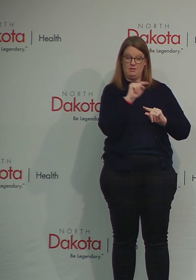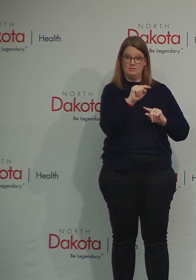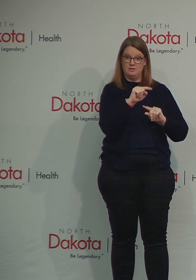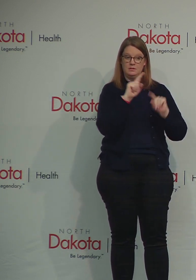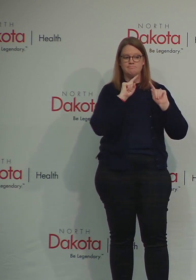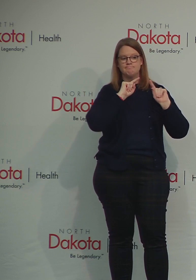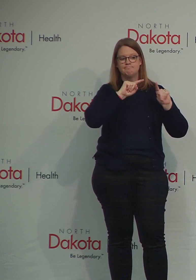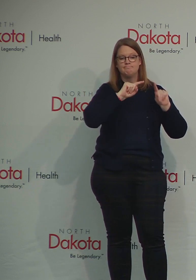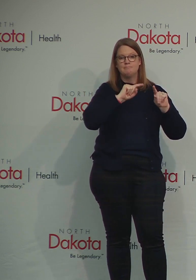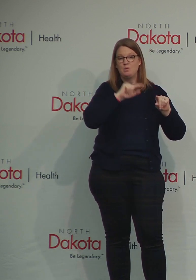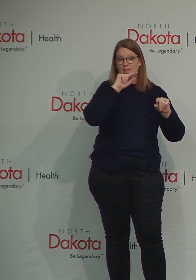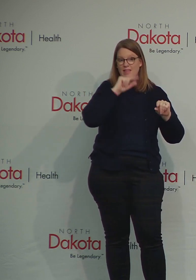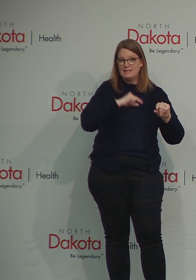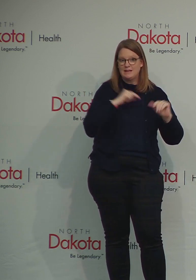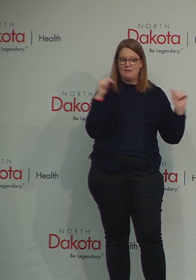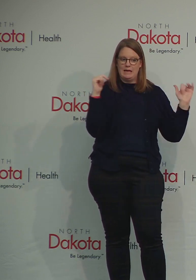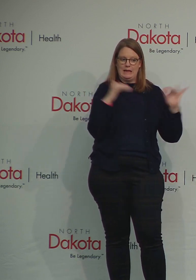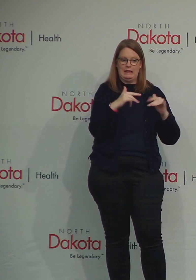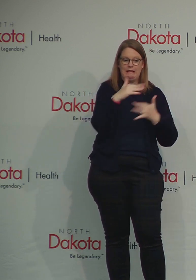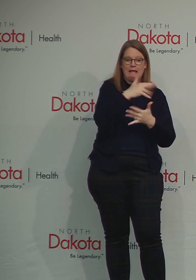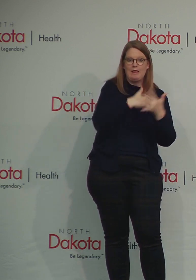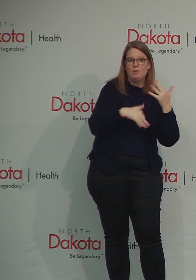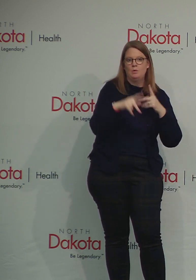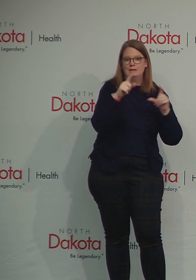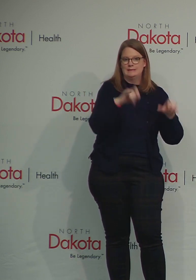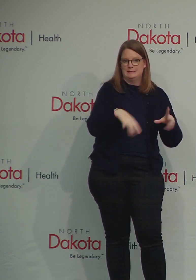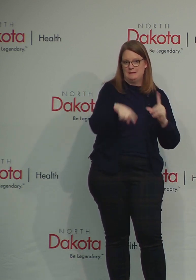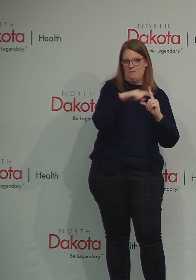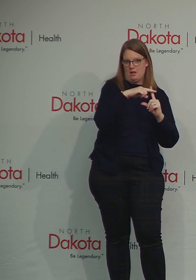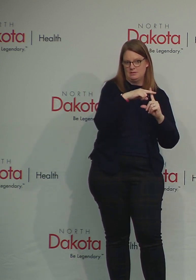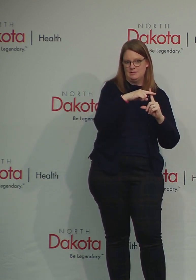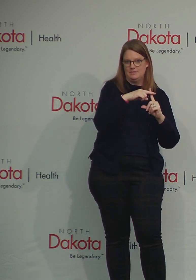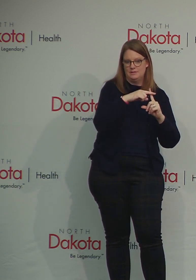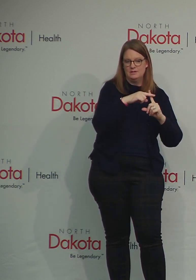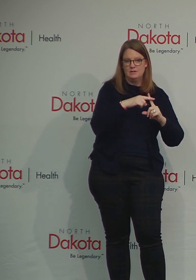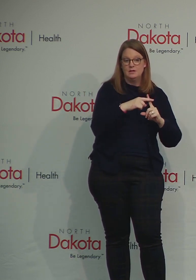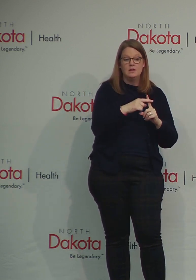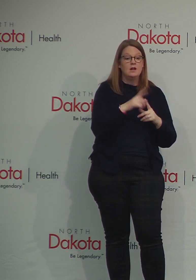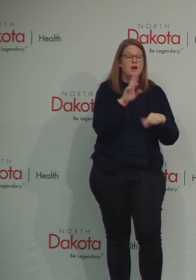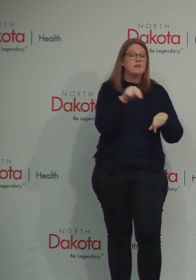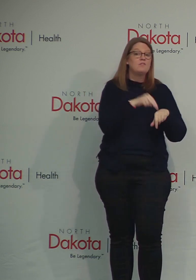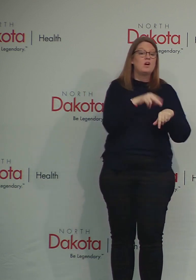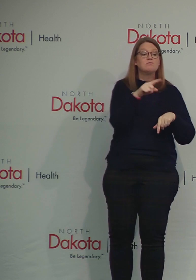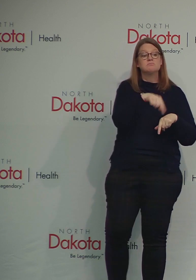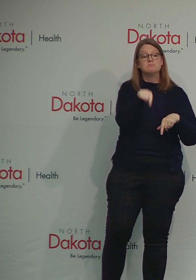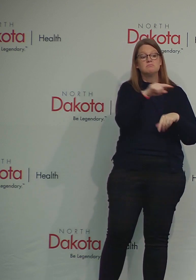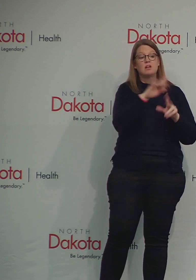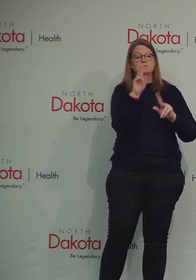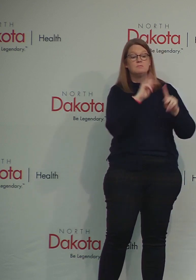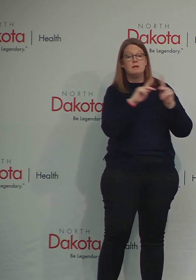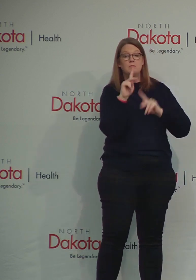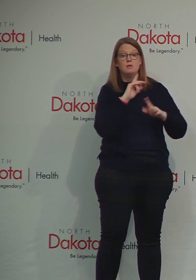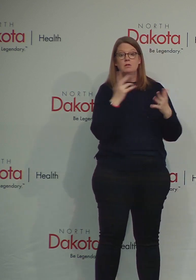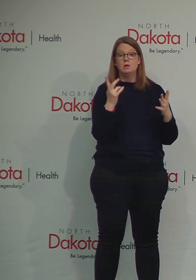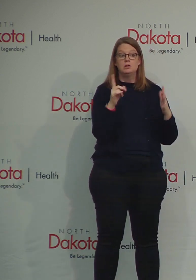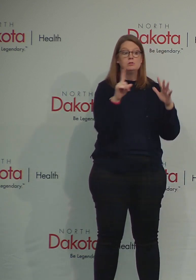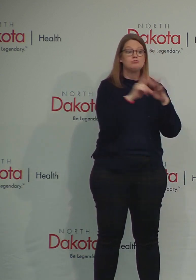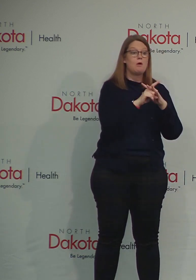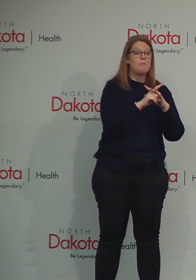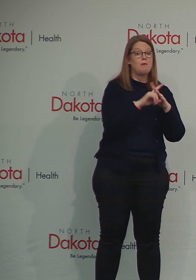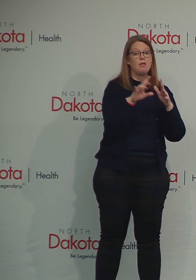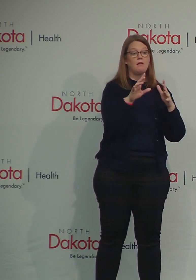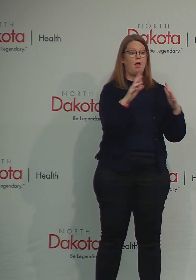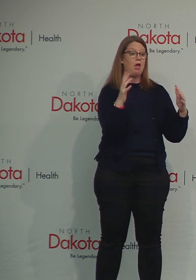Thanksgiving gathering who tested positive. And of course, those people didn't go to those Thanksgiving gatherings knowing they were